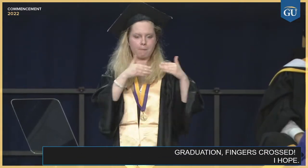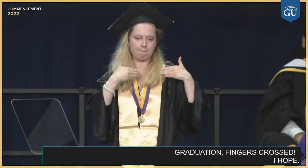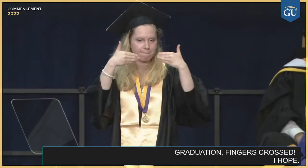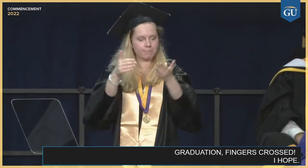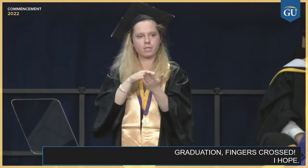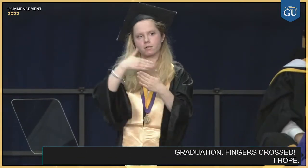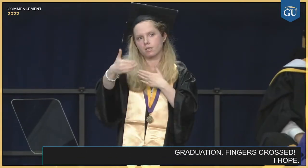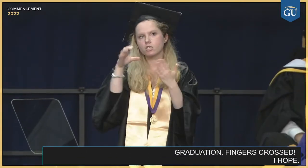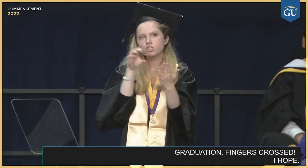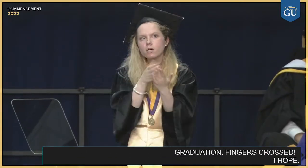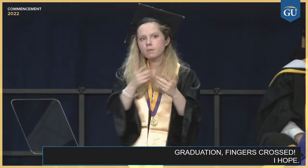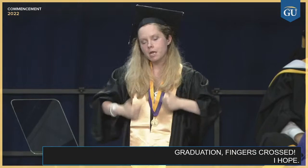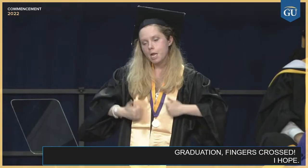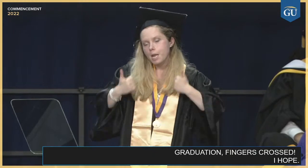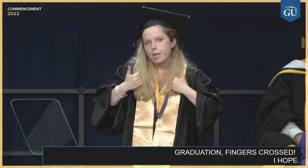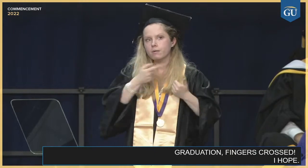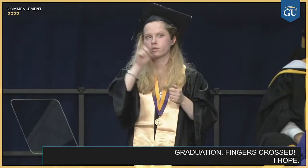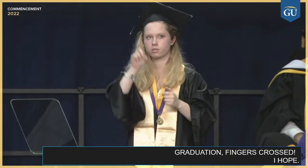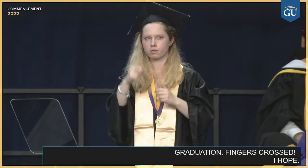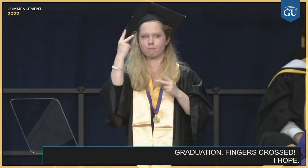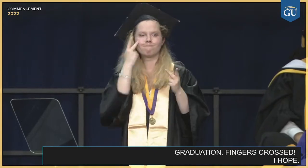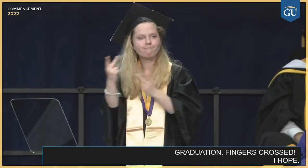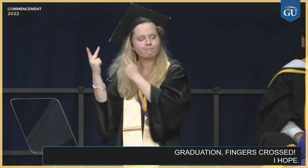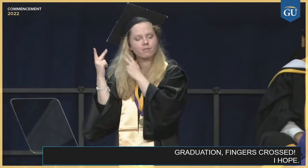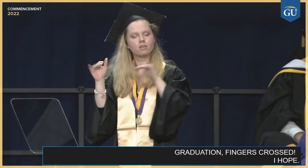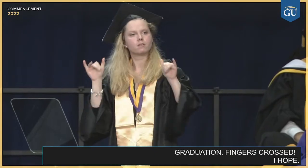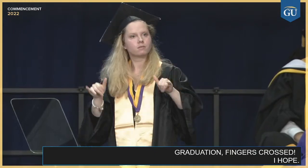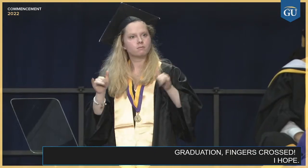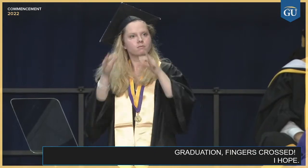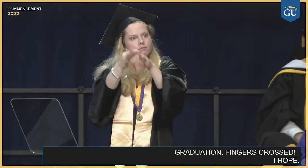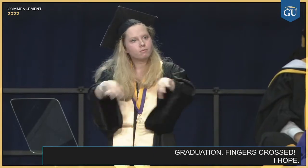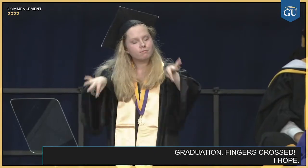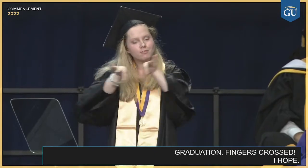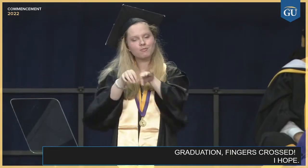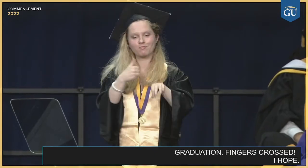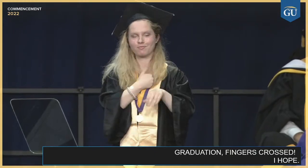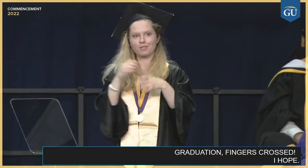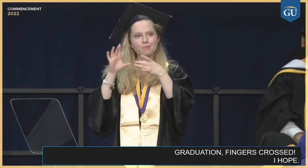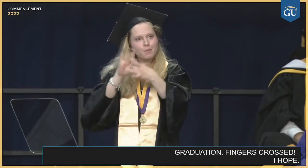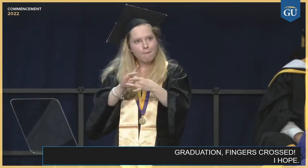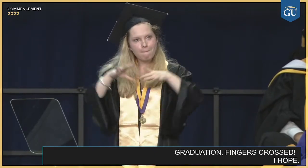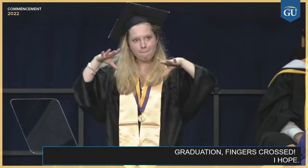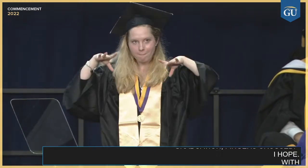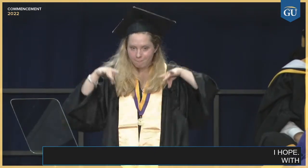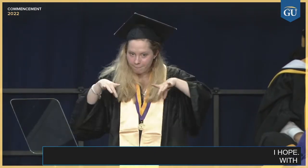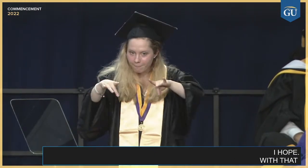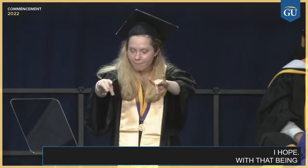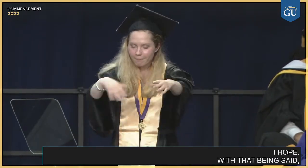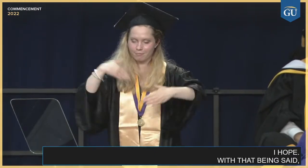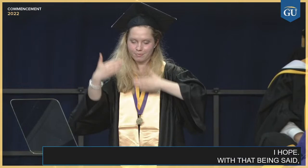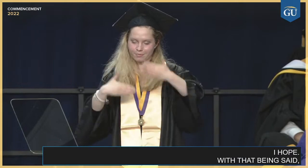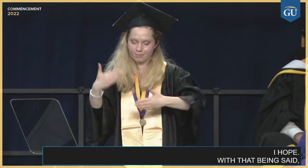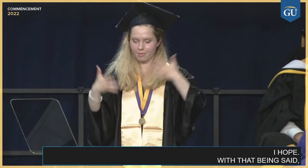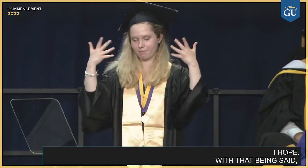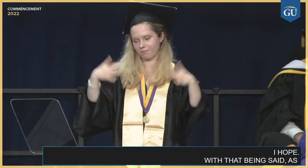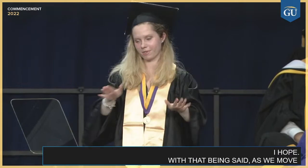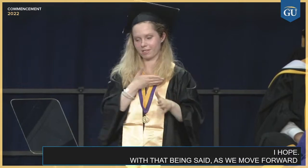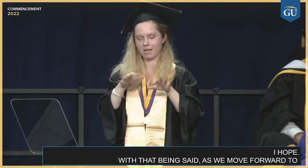But with that being said, as we move forward to the next phase of our lives, we should remember how important it is that the feeling